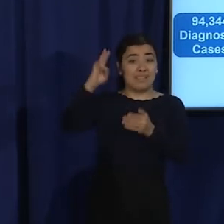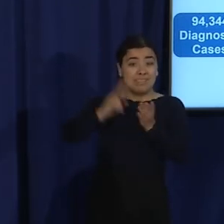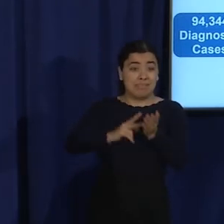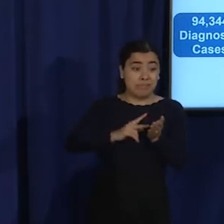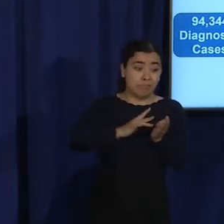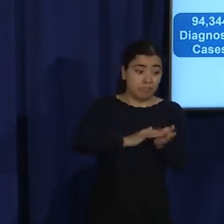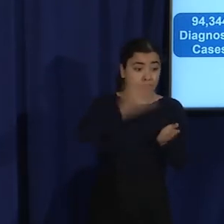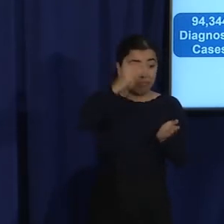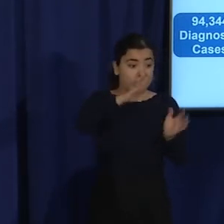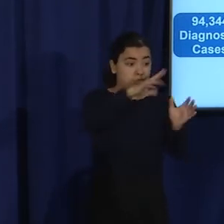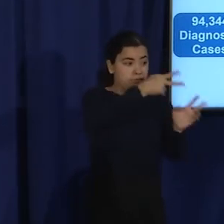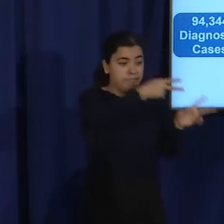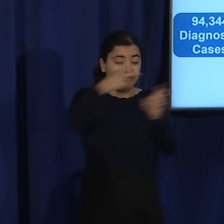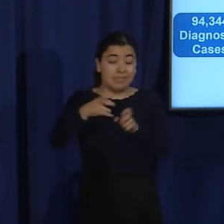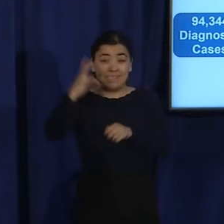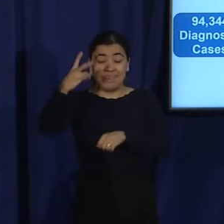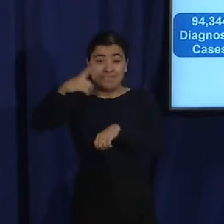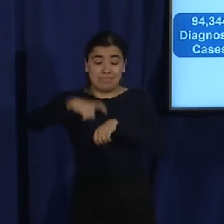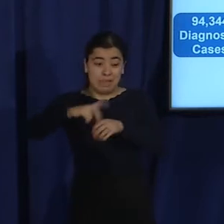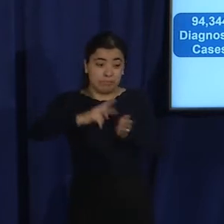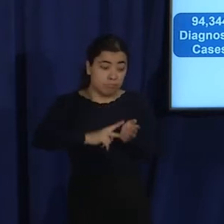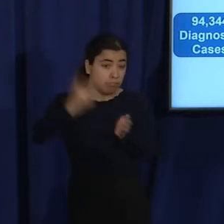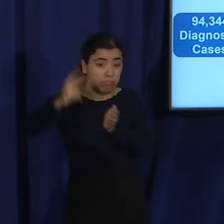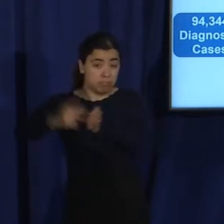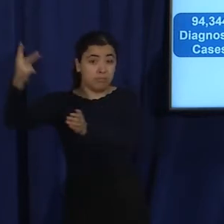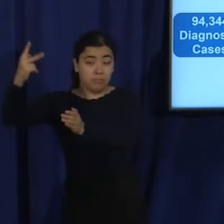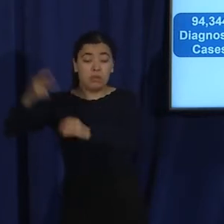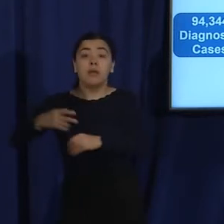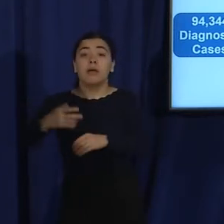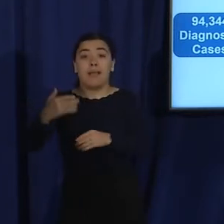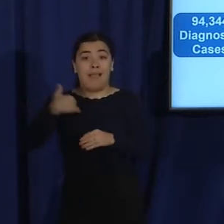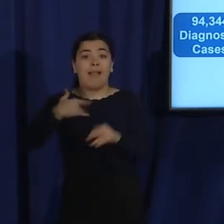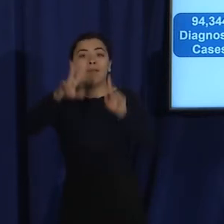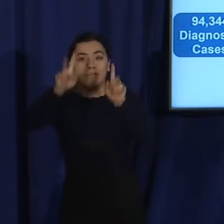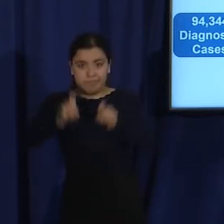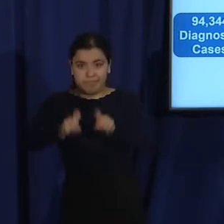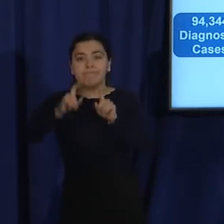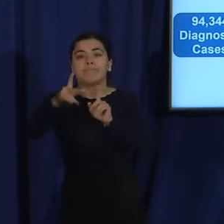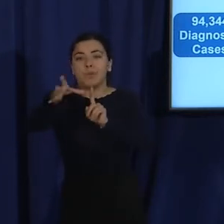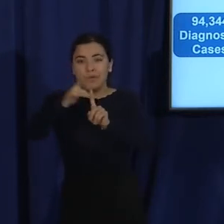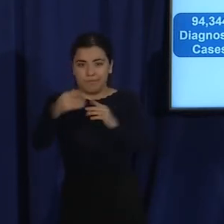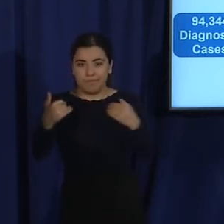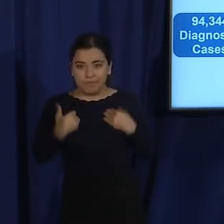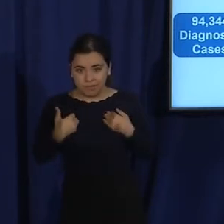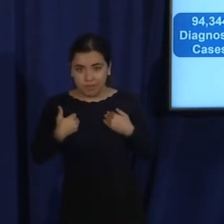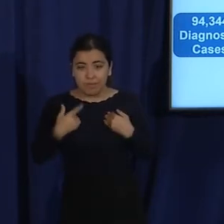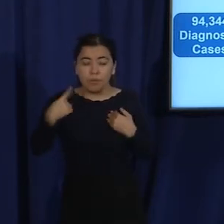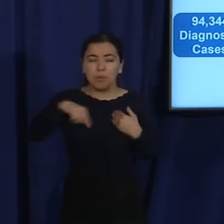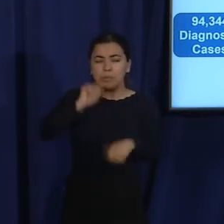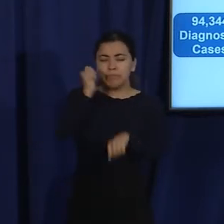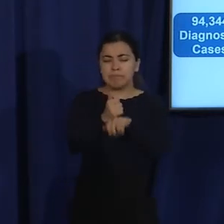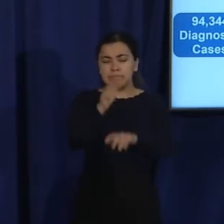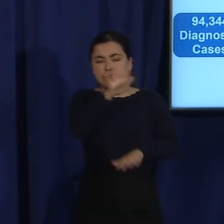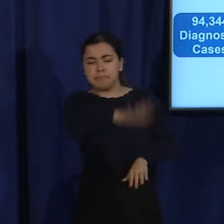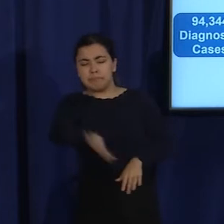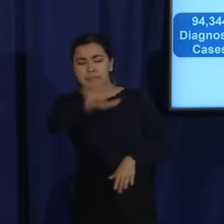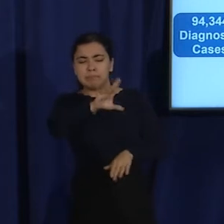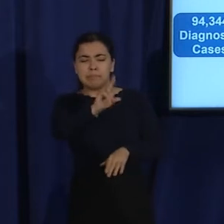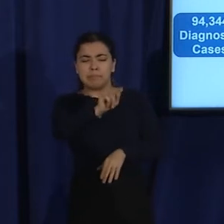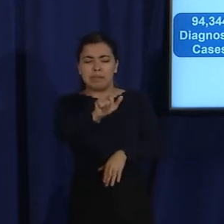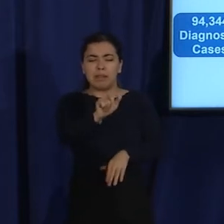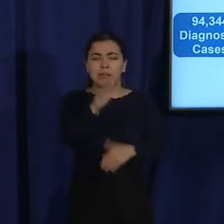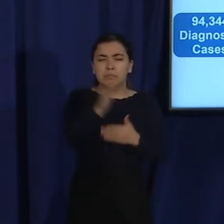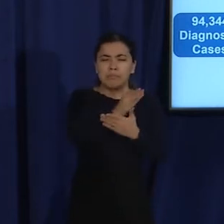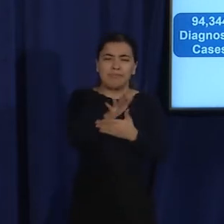estimate is between 5 and 10 times. We think here, based on our data, it's in the 5 to 7 times range. And that means